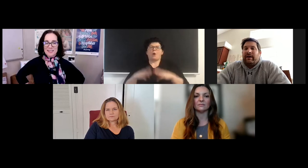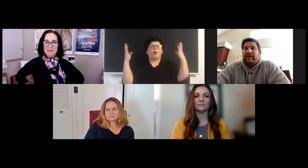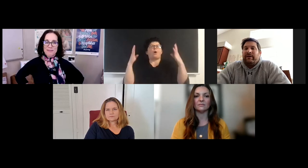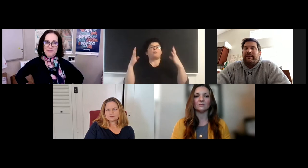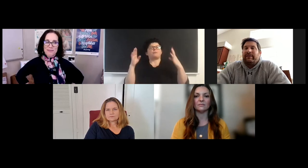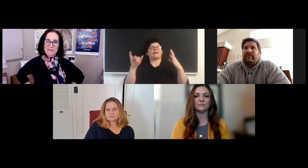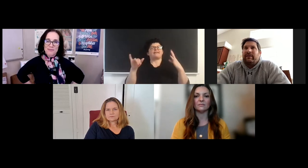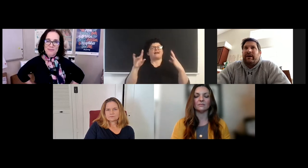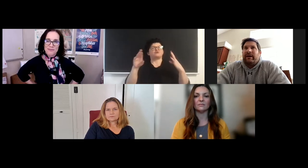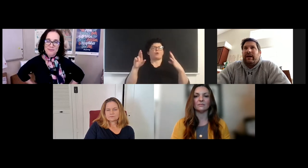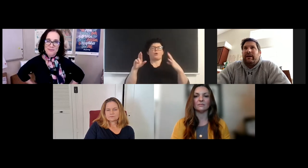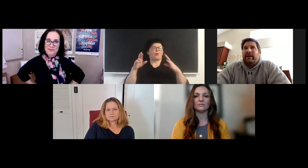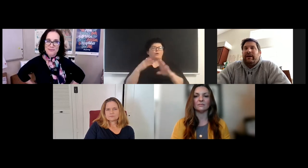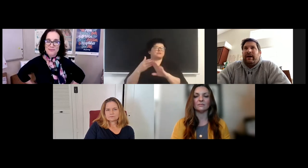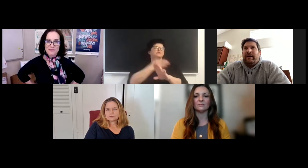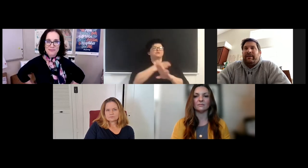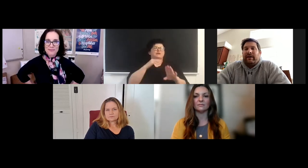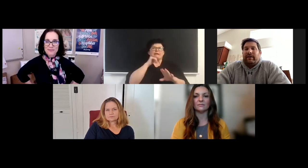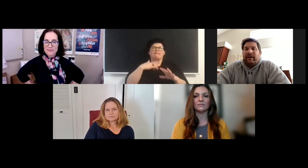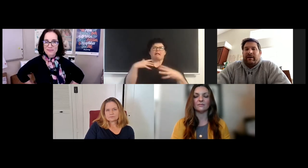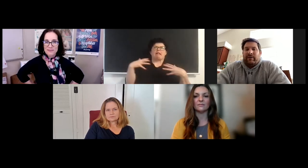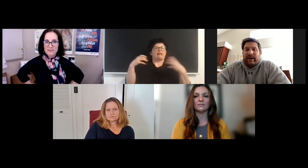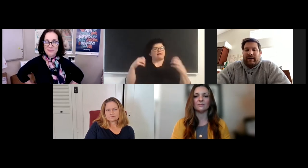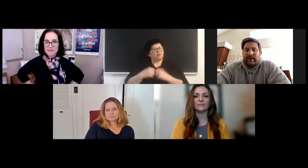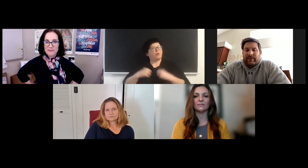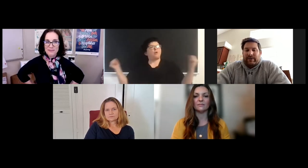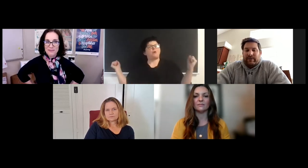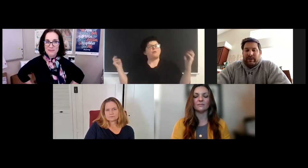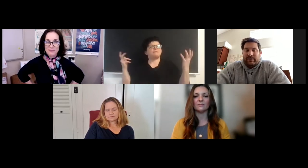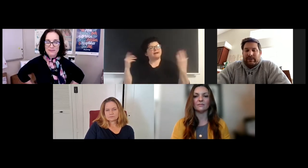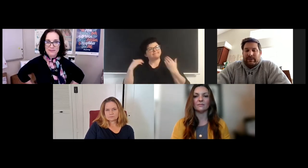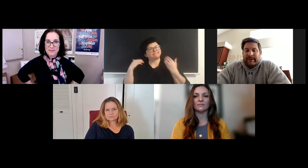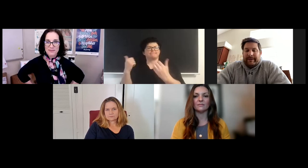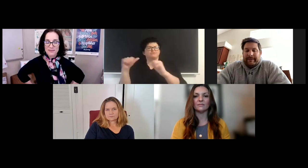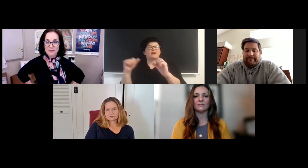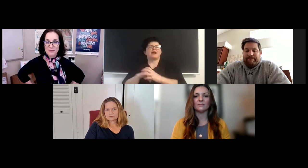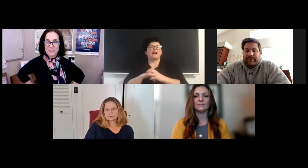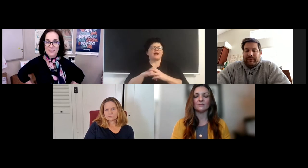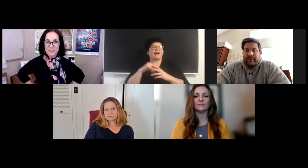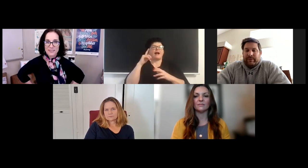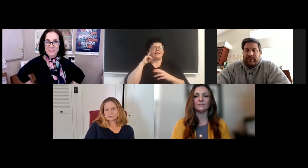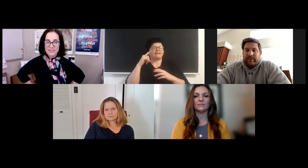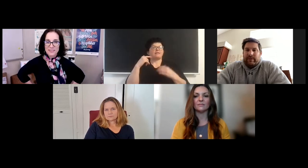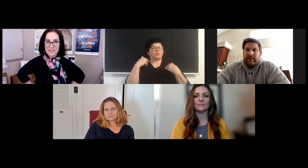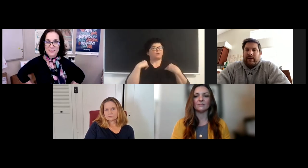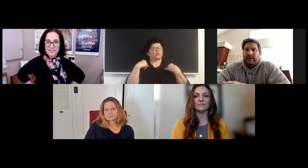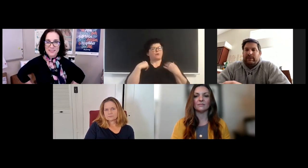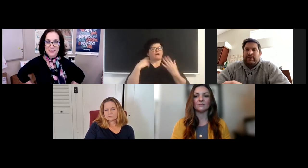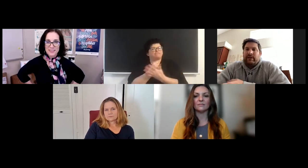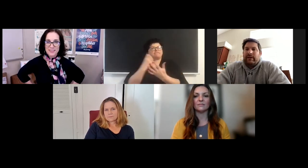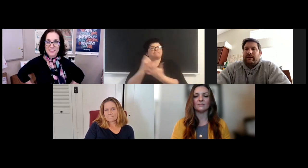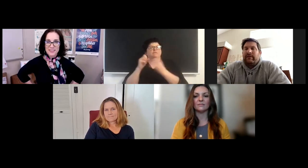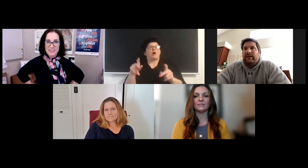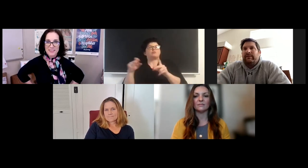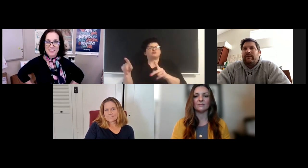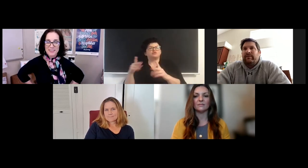and not been as intimidated by it. And I think we've had opportunities through the